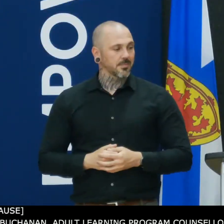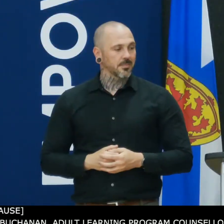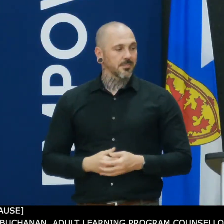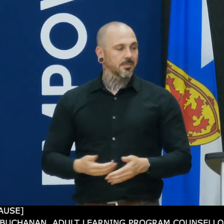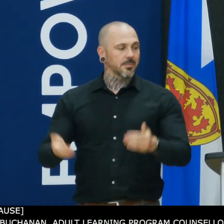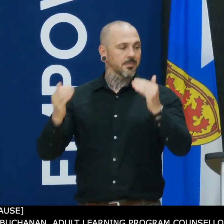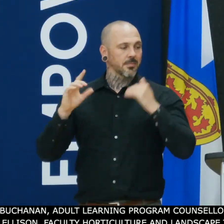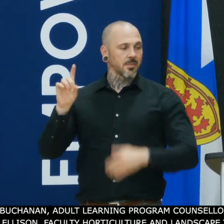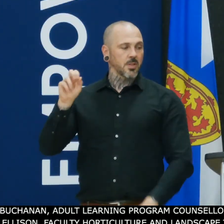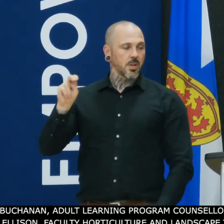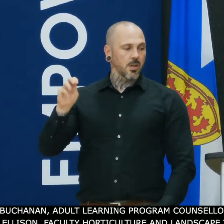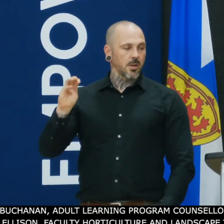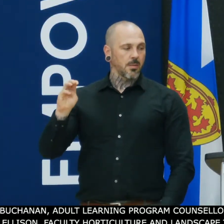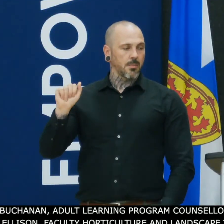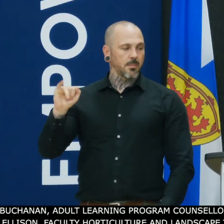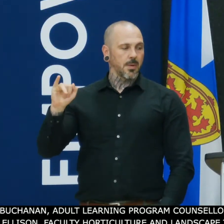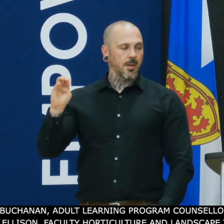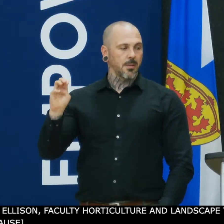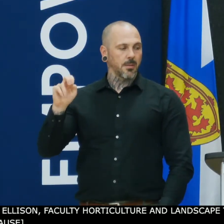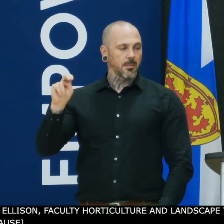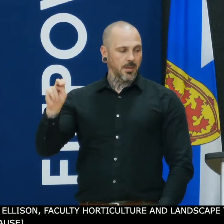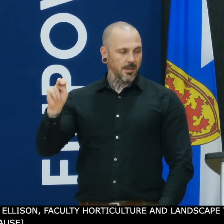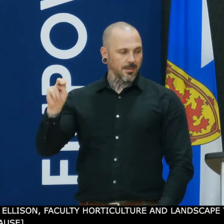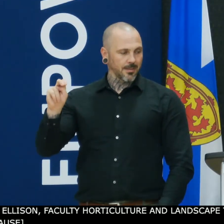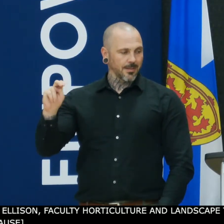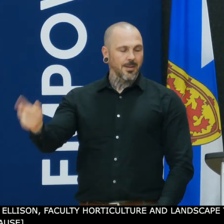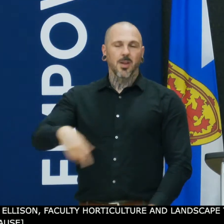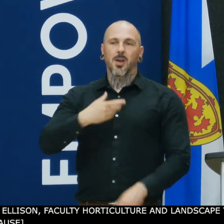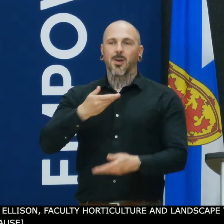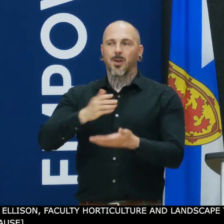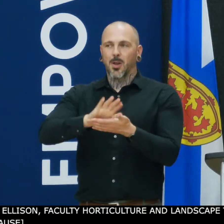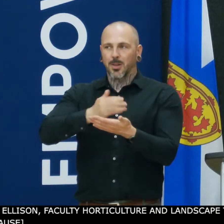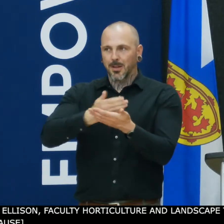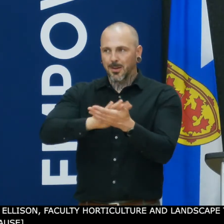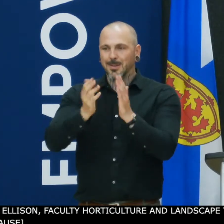Don Mailman, Faculty, Culinary Skills, 25 years.